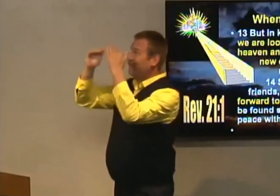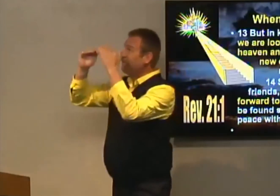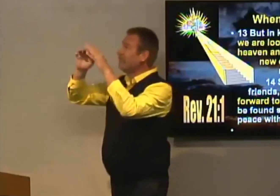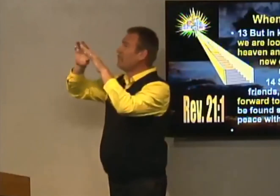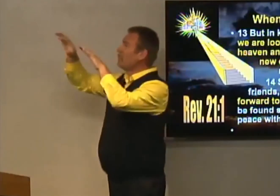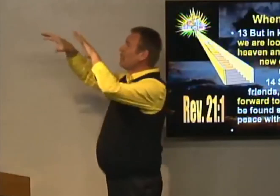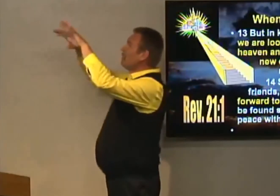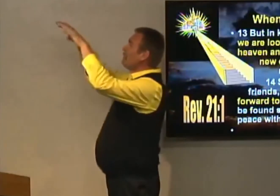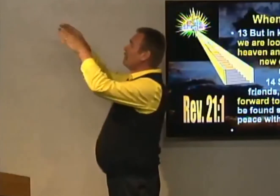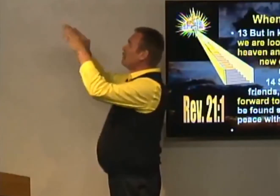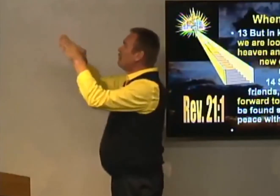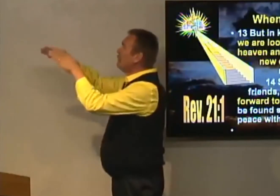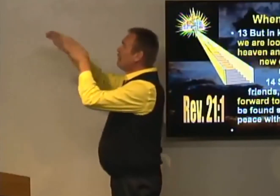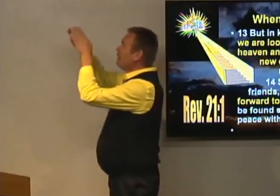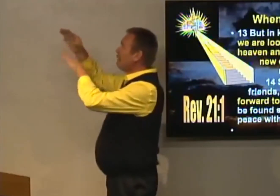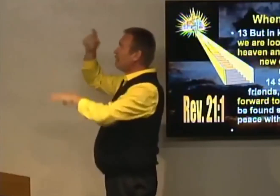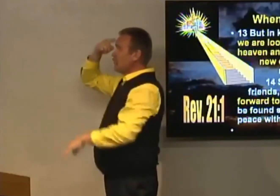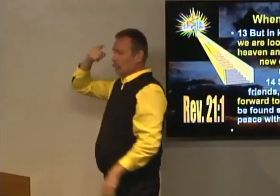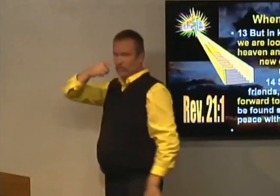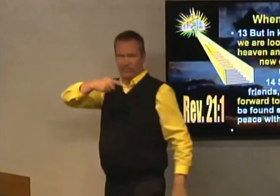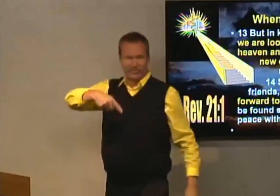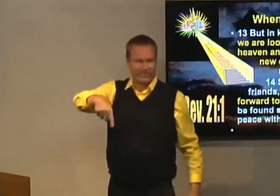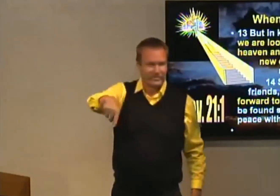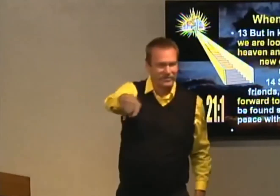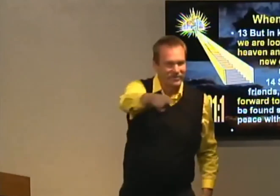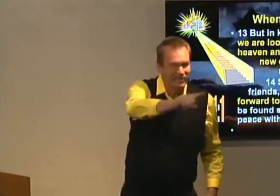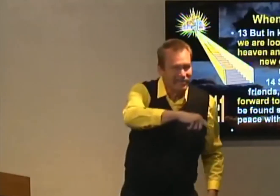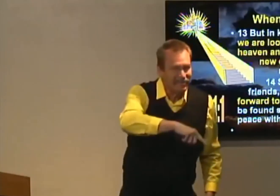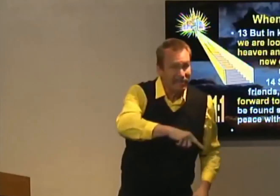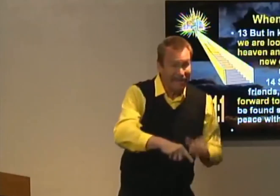for I am going to heaven and I'm going to prepare a place for you.